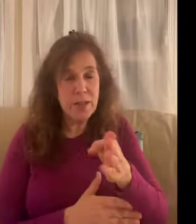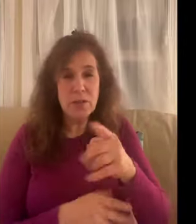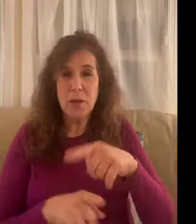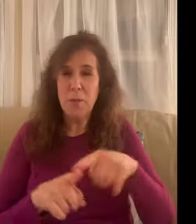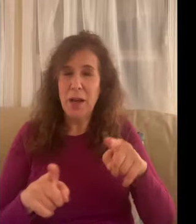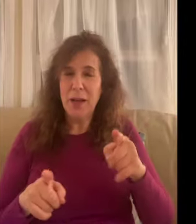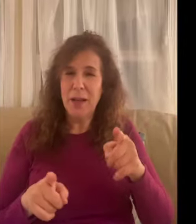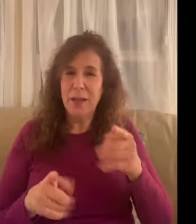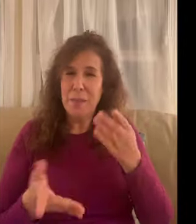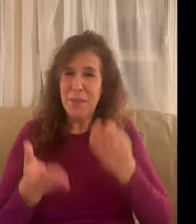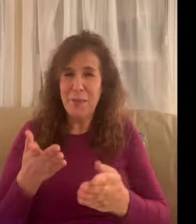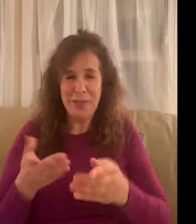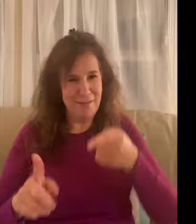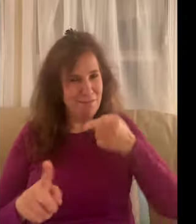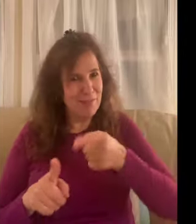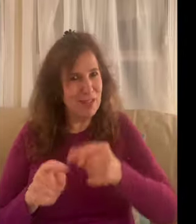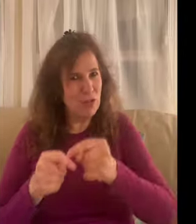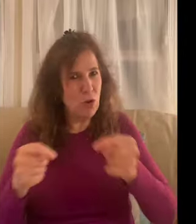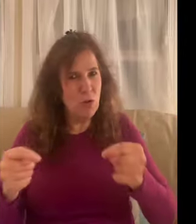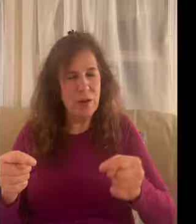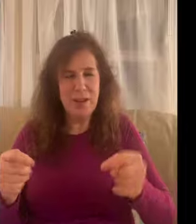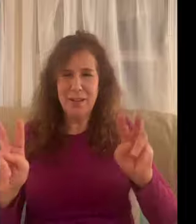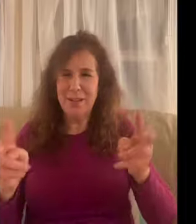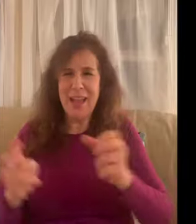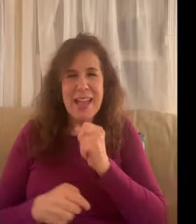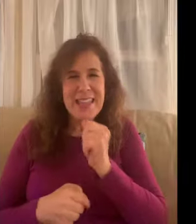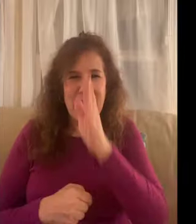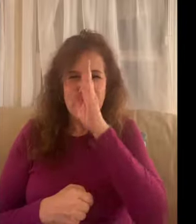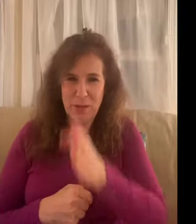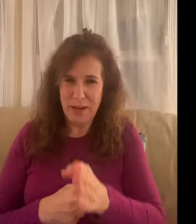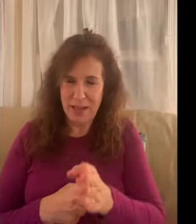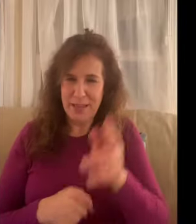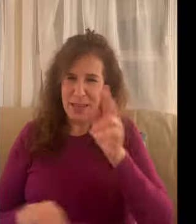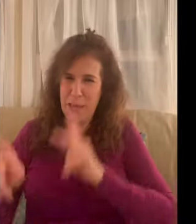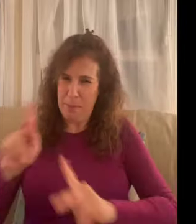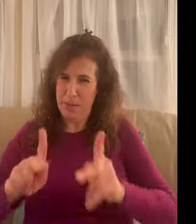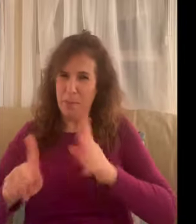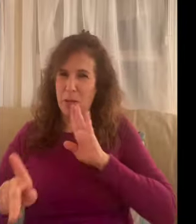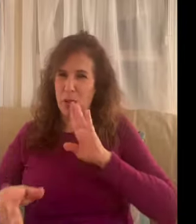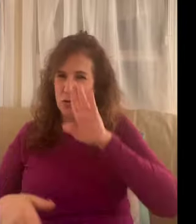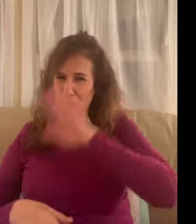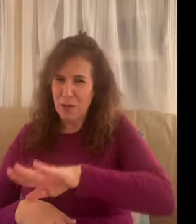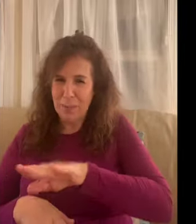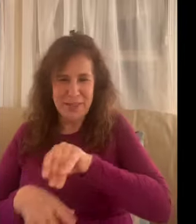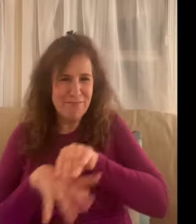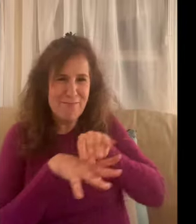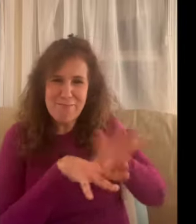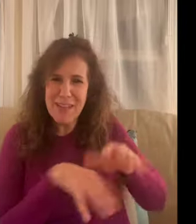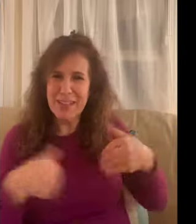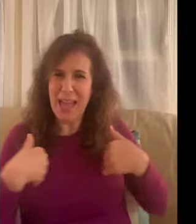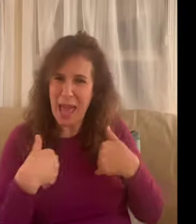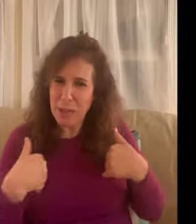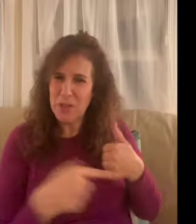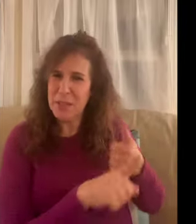not directly, even indirectly. The fact that men were corrupt or people were corrupt had that effect also on animals. It also became more corrupt, that